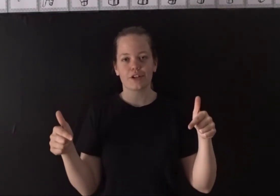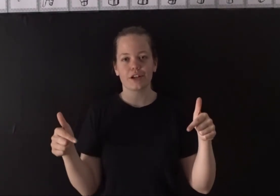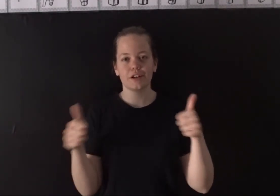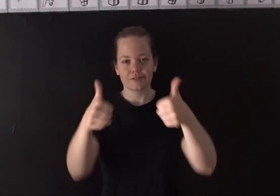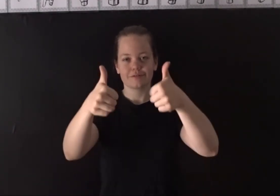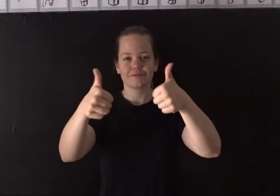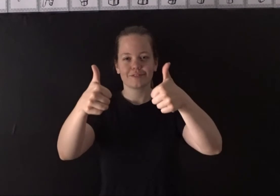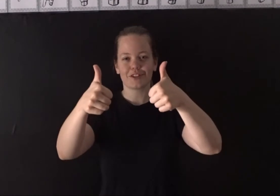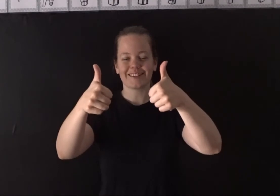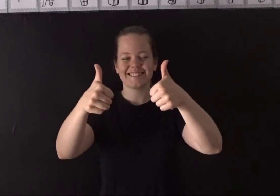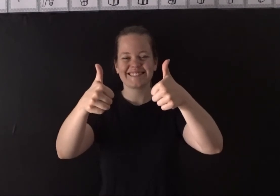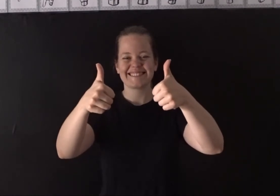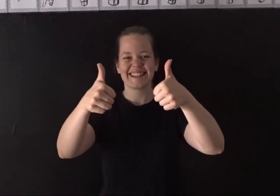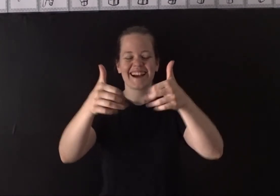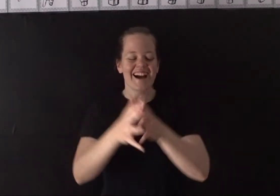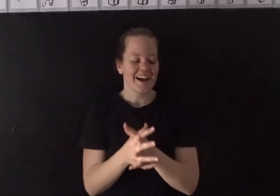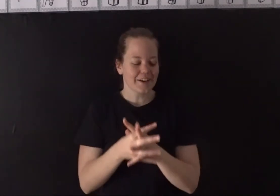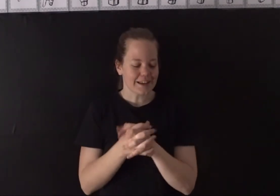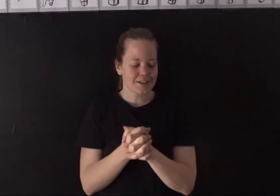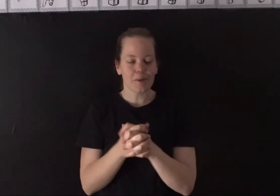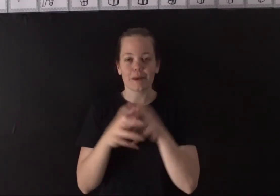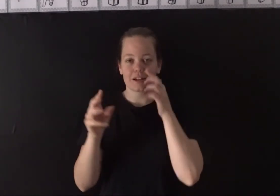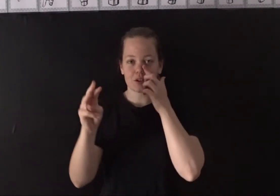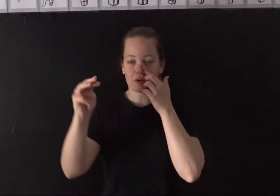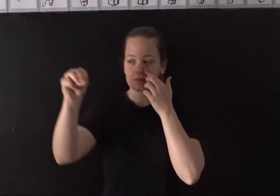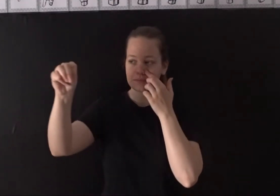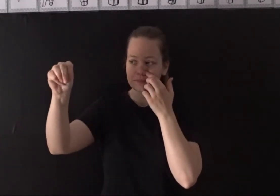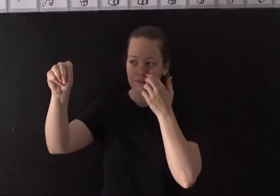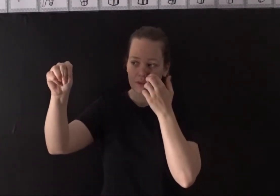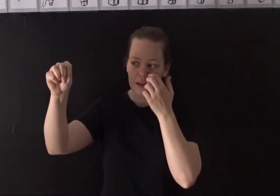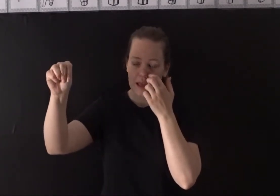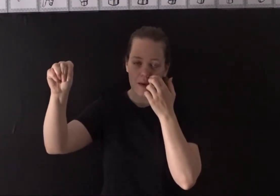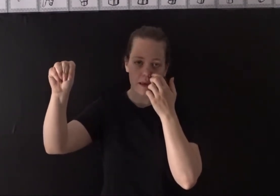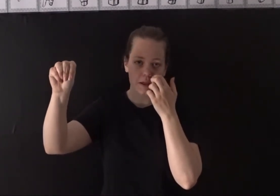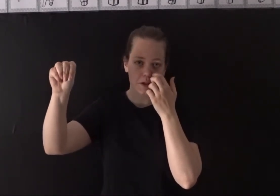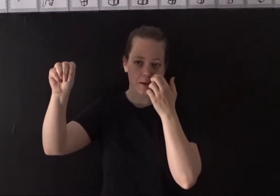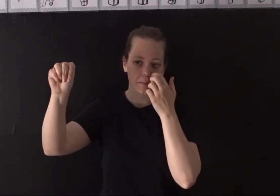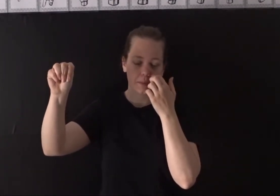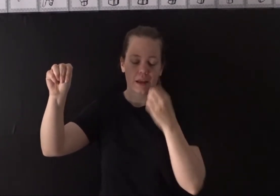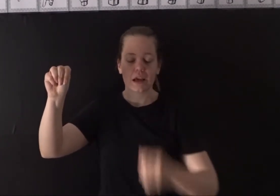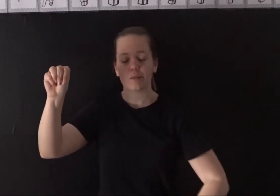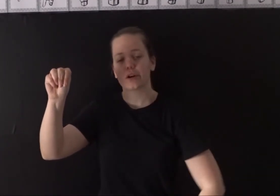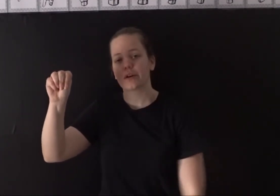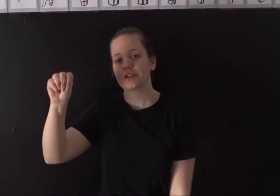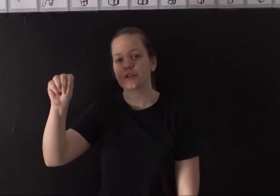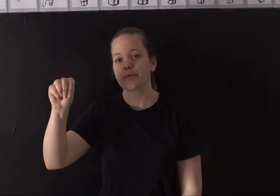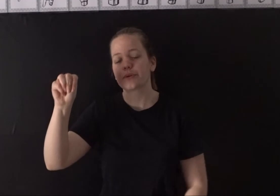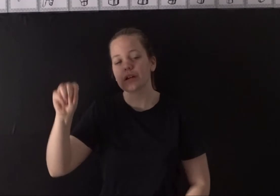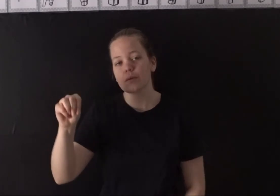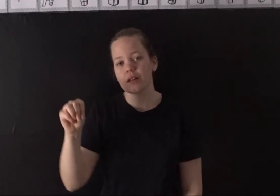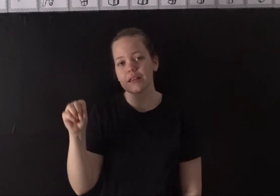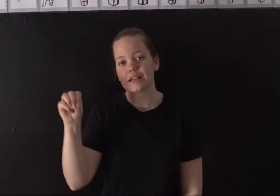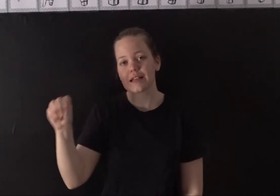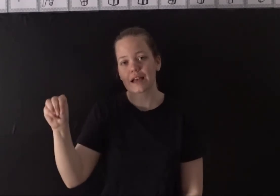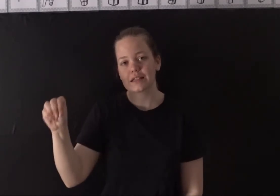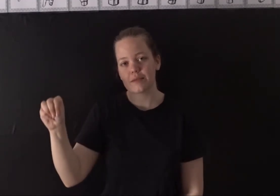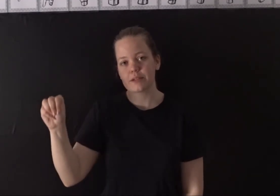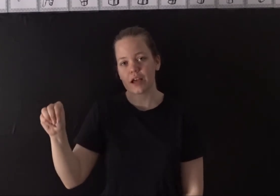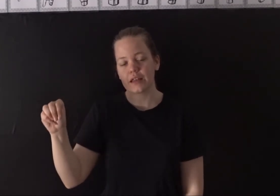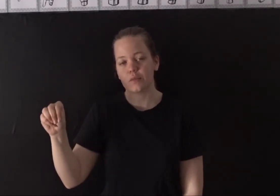here, great. Okay, so Manitoba. M hand shape. And we're going to do pretty well the exact same sign that we did